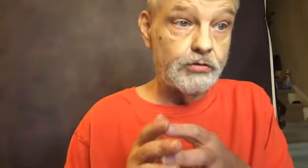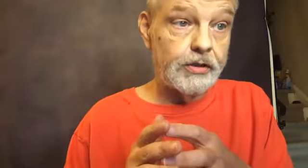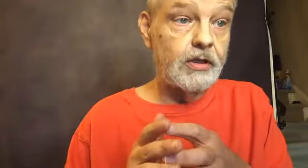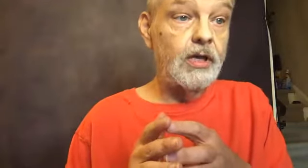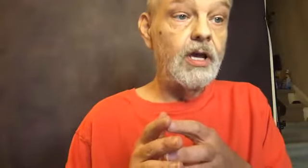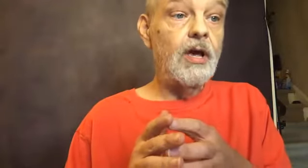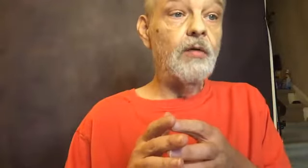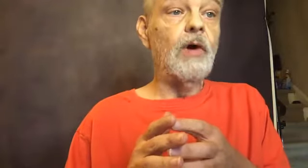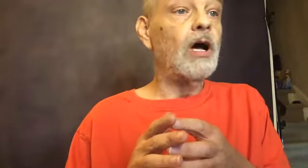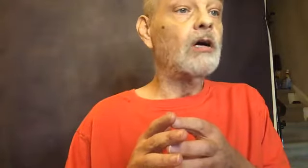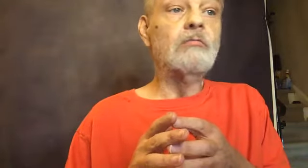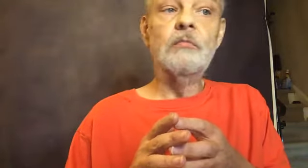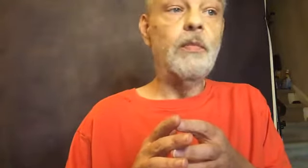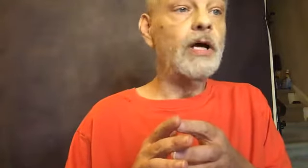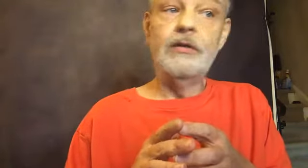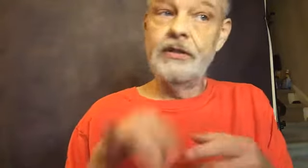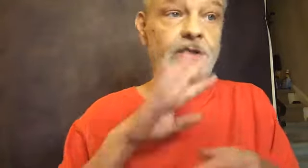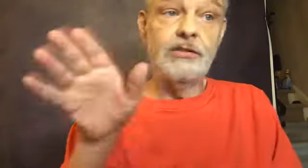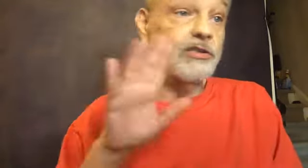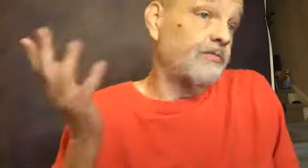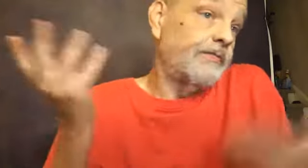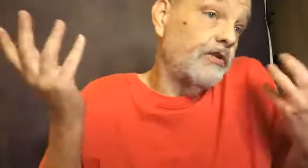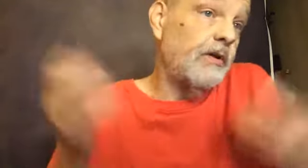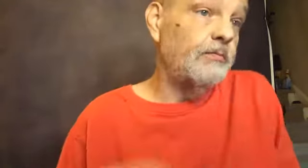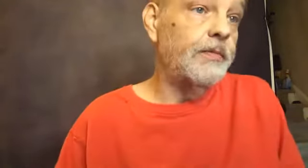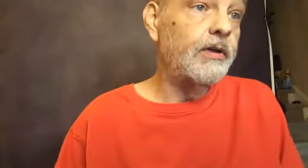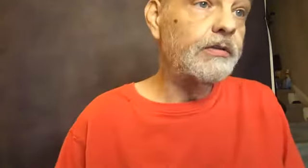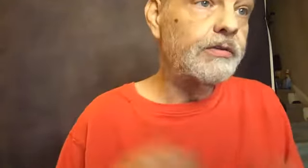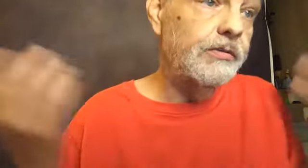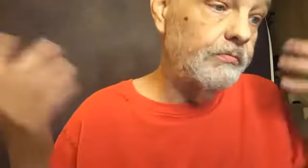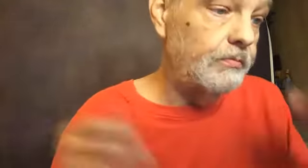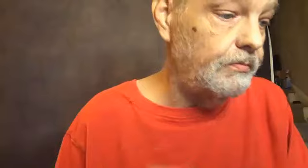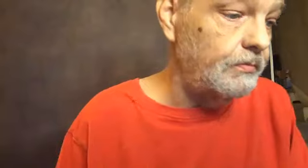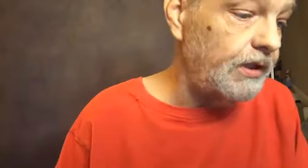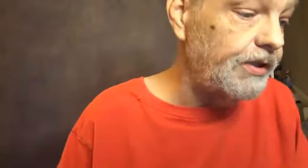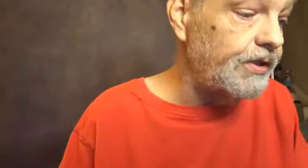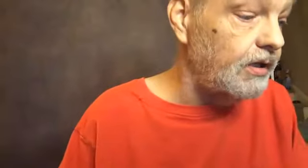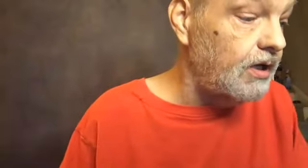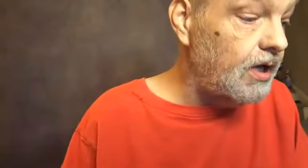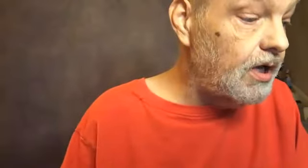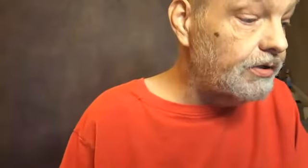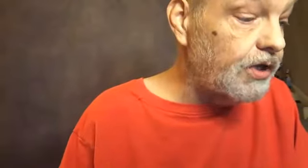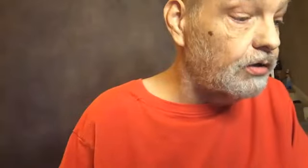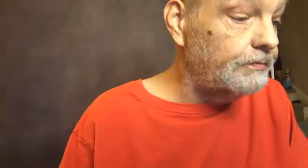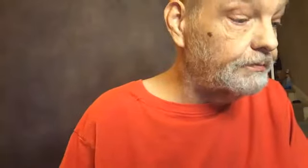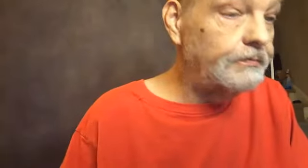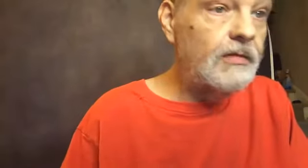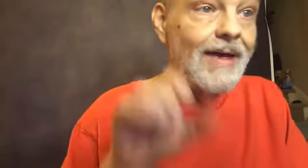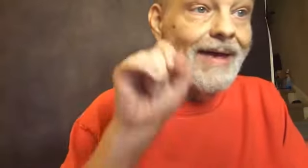usually, but they just fingerspell them because it's easy. So,